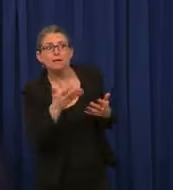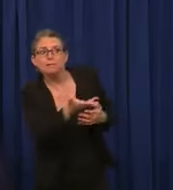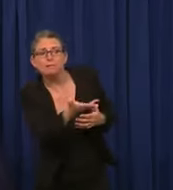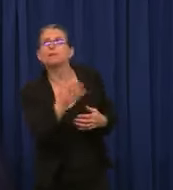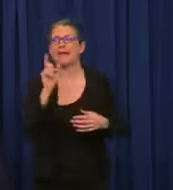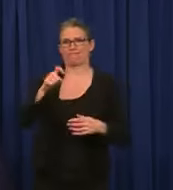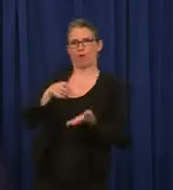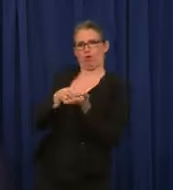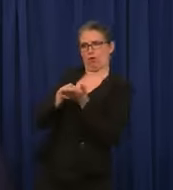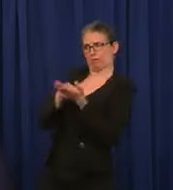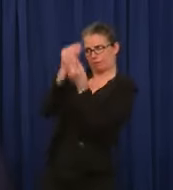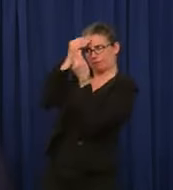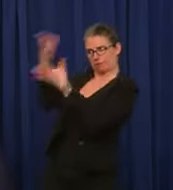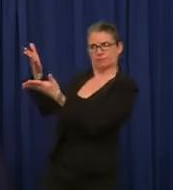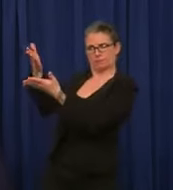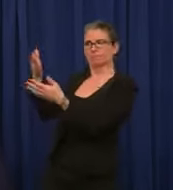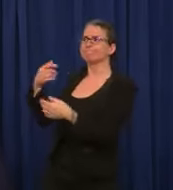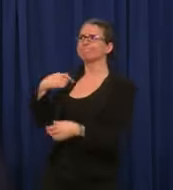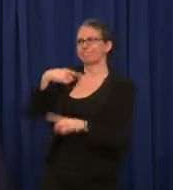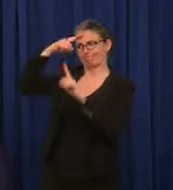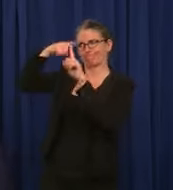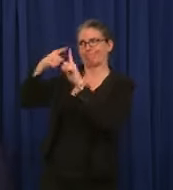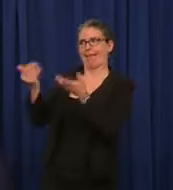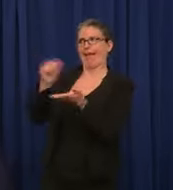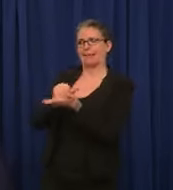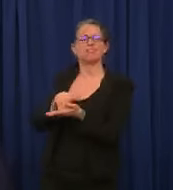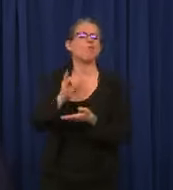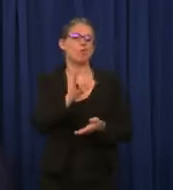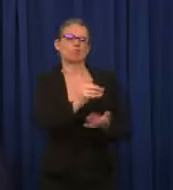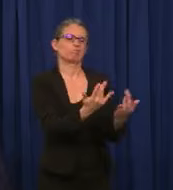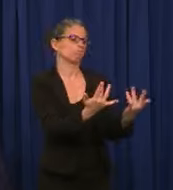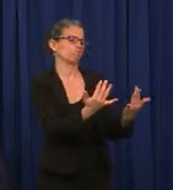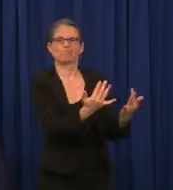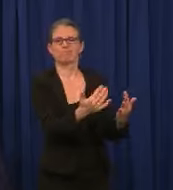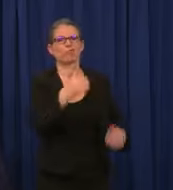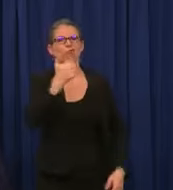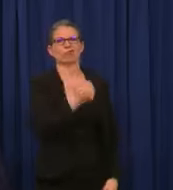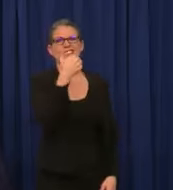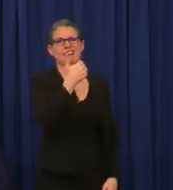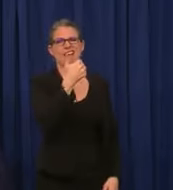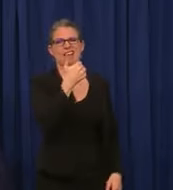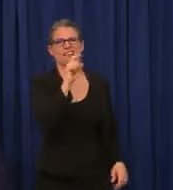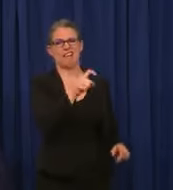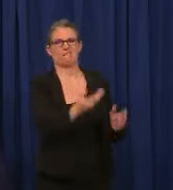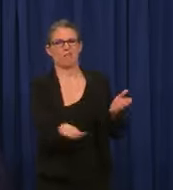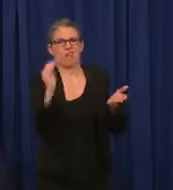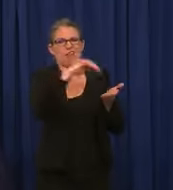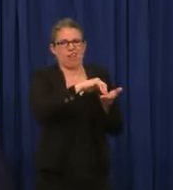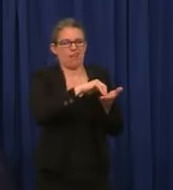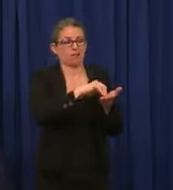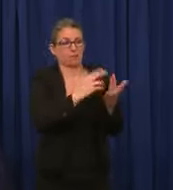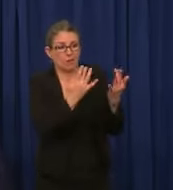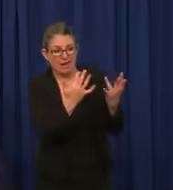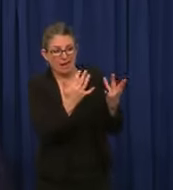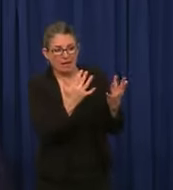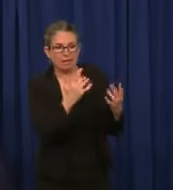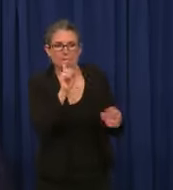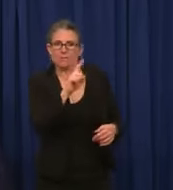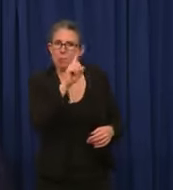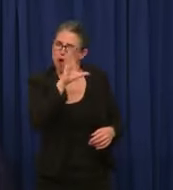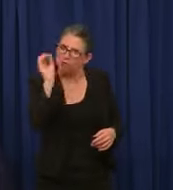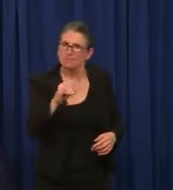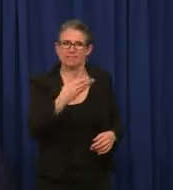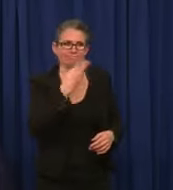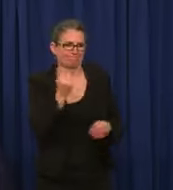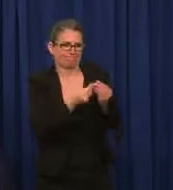to anybody is as close to zero as we can have it. And that's when we deem someone to be recovered. And that's when we say that they can go back